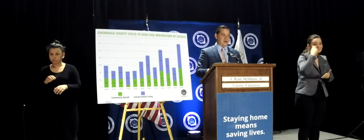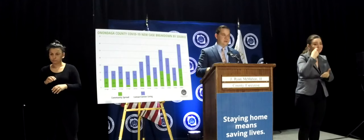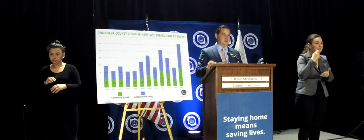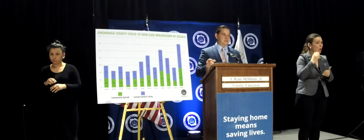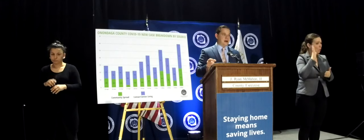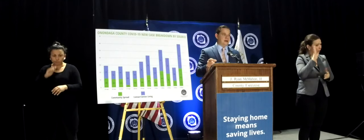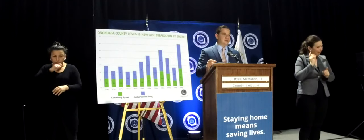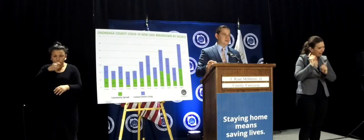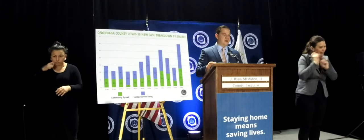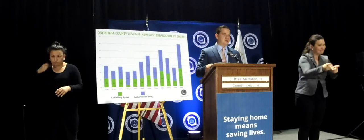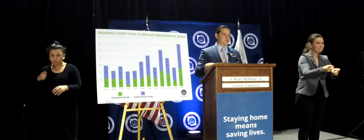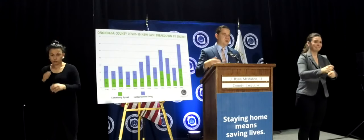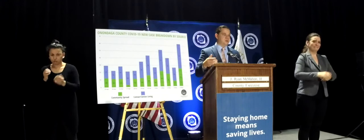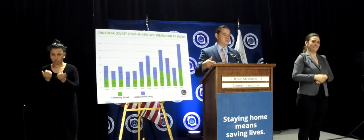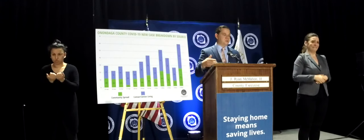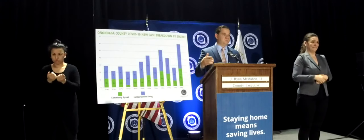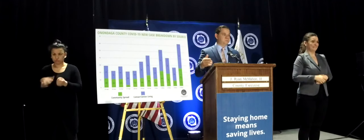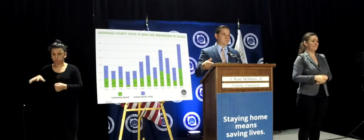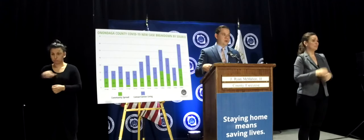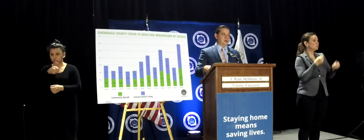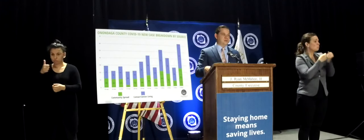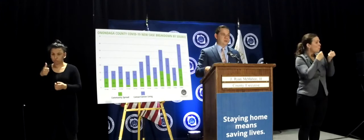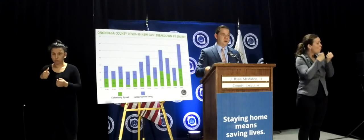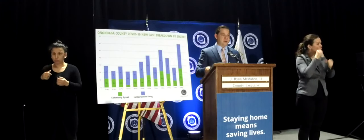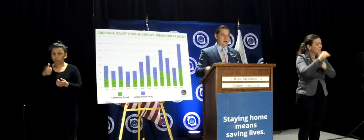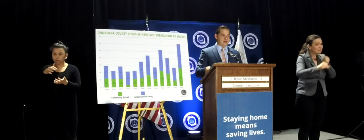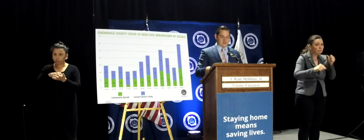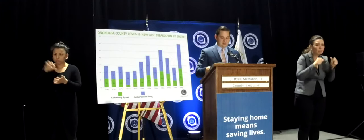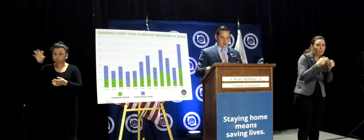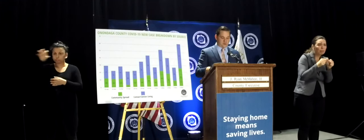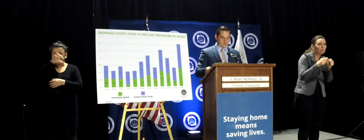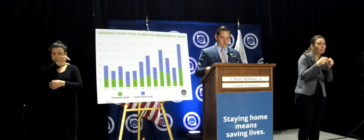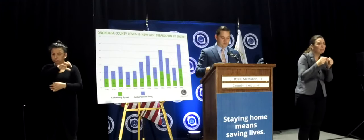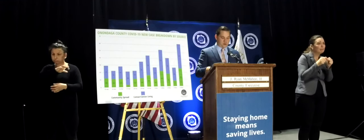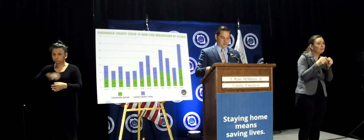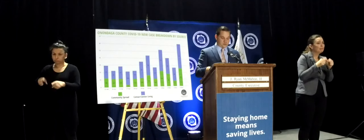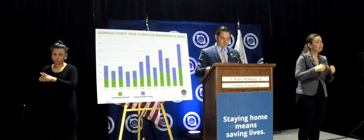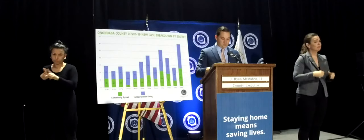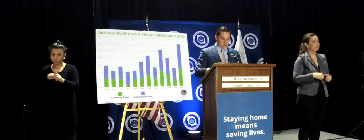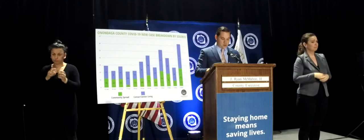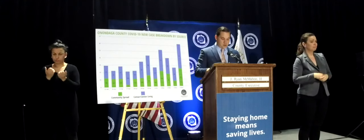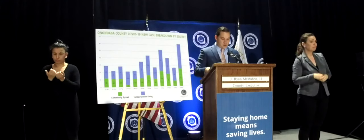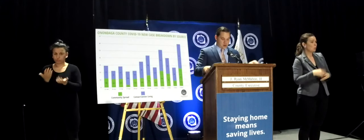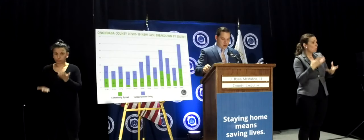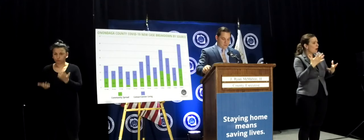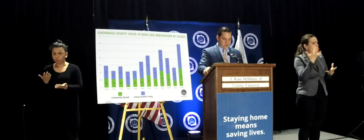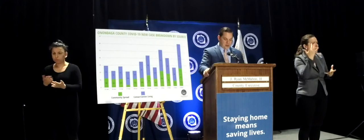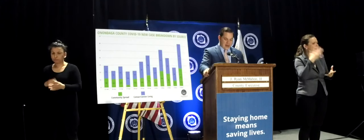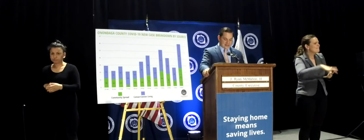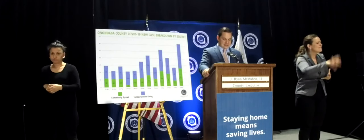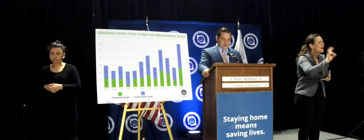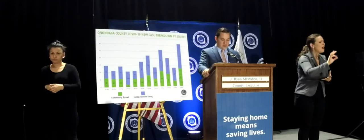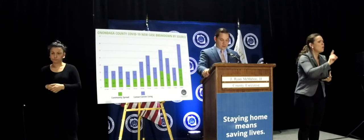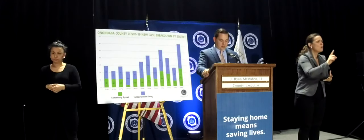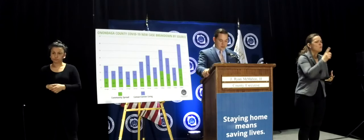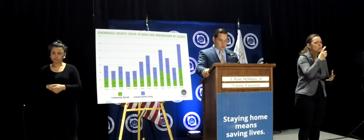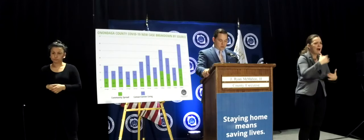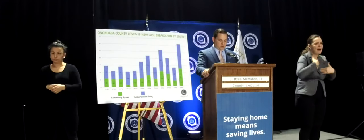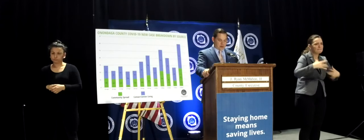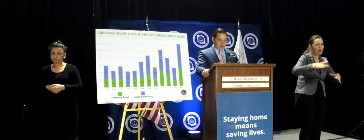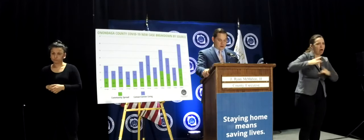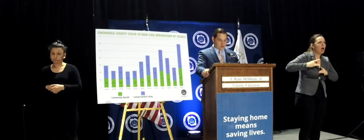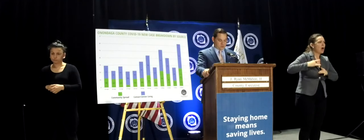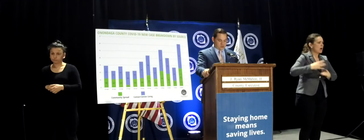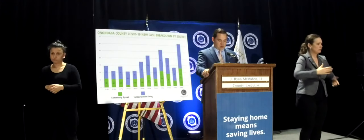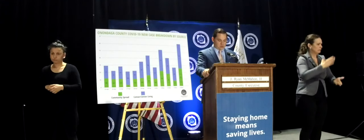to find these hidden pockets of the virus, but also to meet our mandates that the governor's put in front of us. Access, one